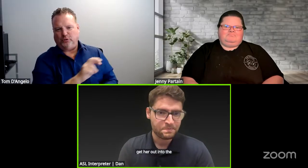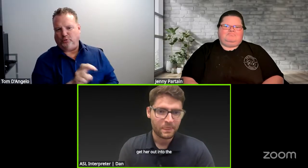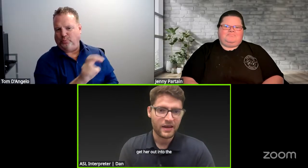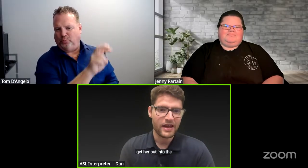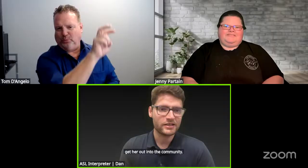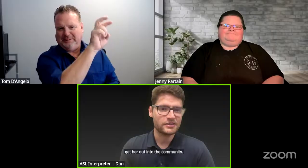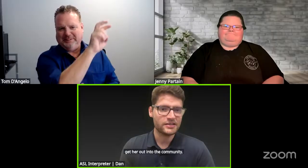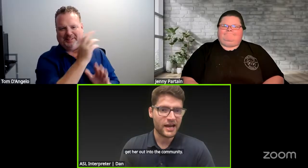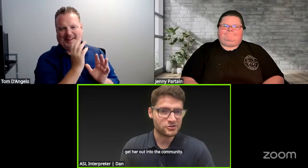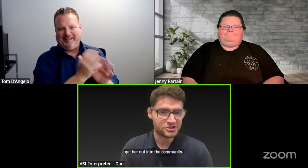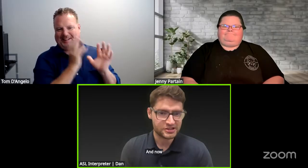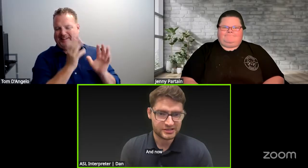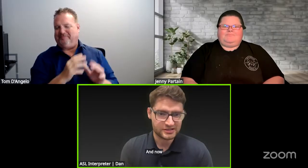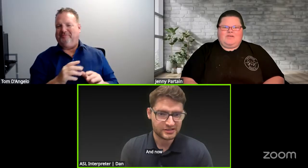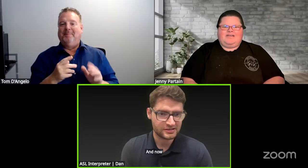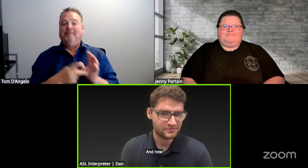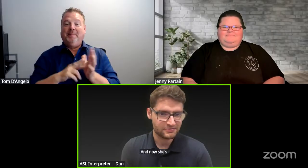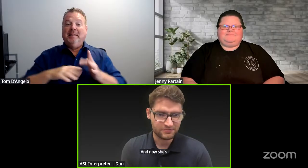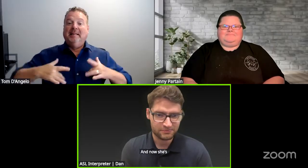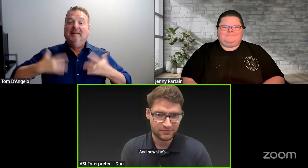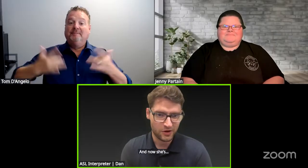community, and now